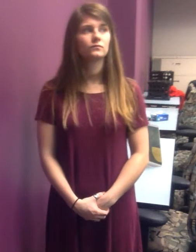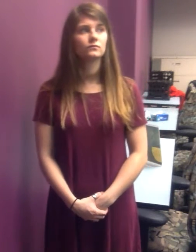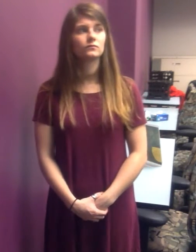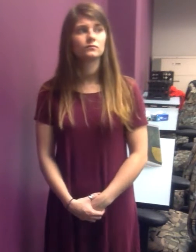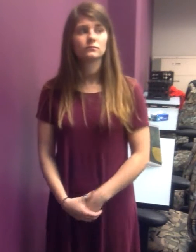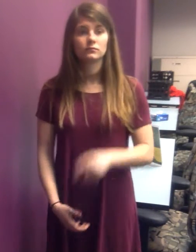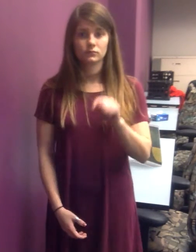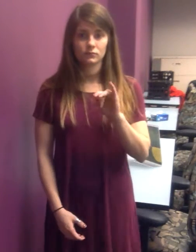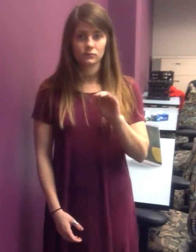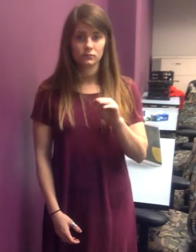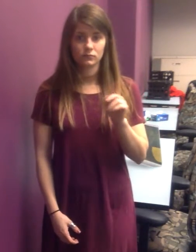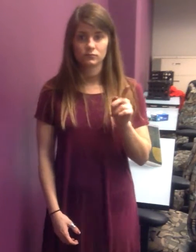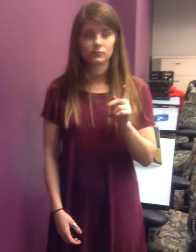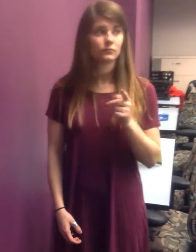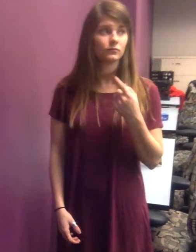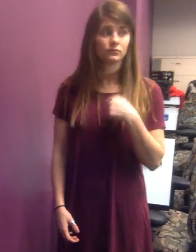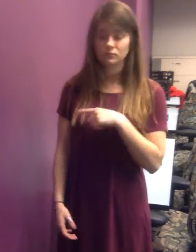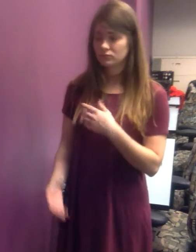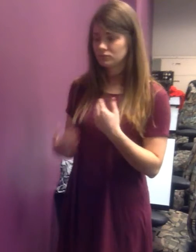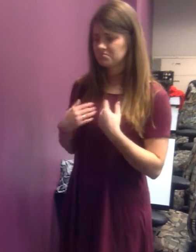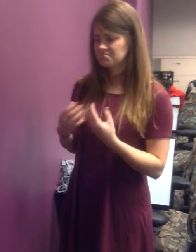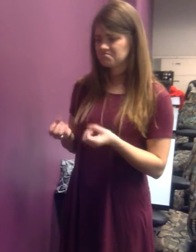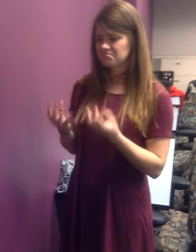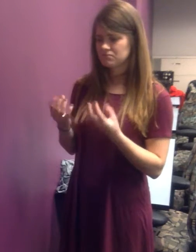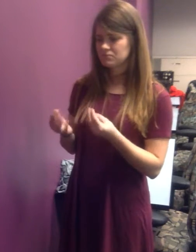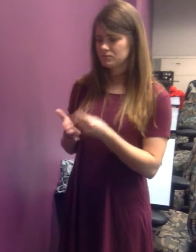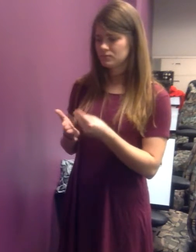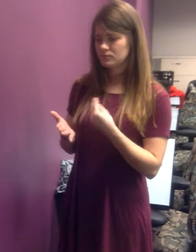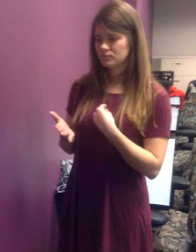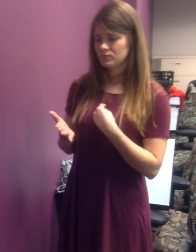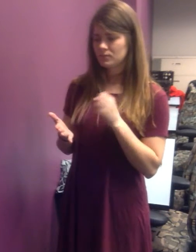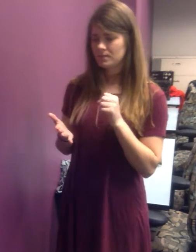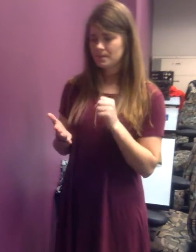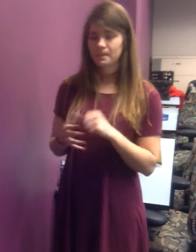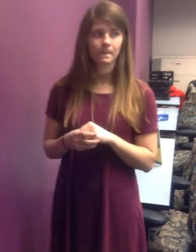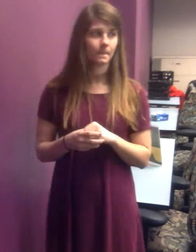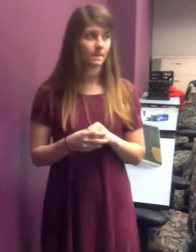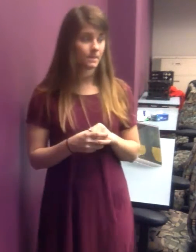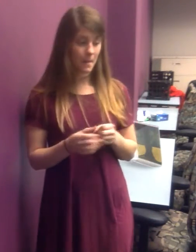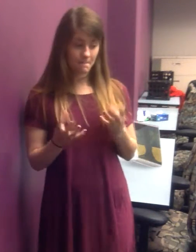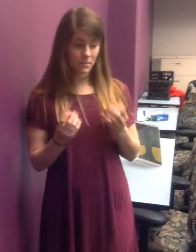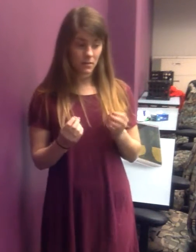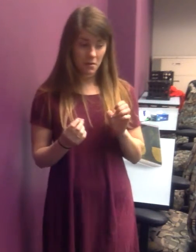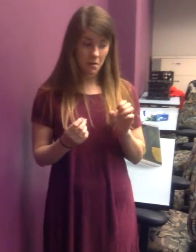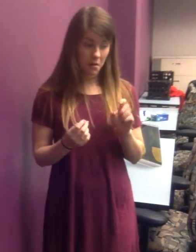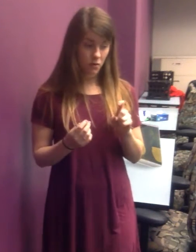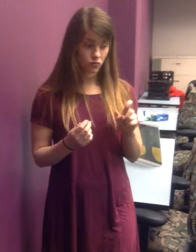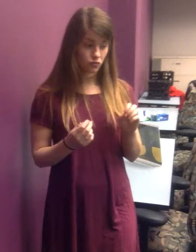donors, absolutely. Exxon? I wish we had more corporate support. They don't tend to want to give to